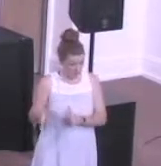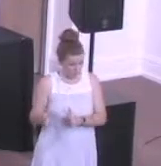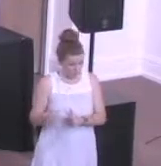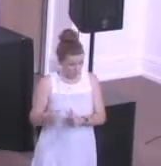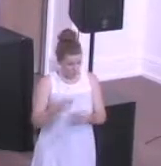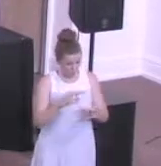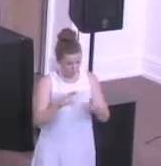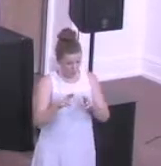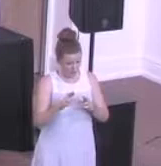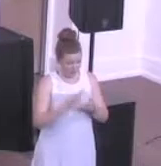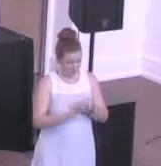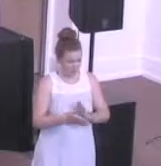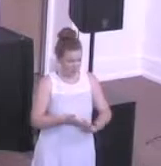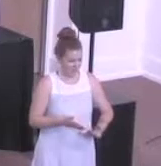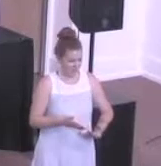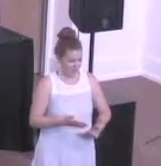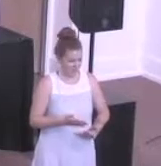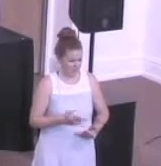forgive.